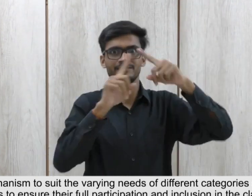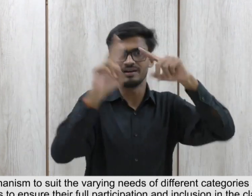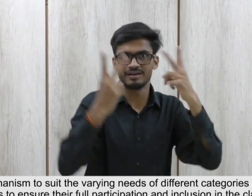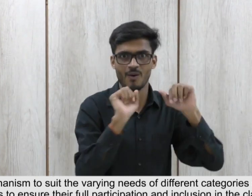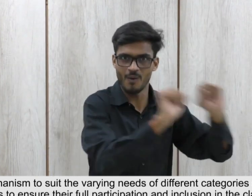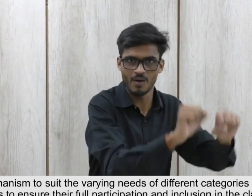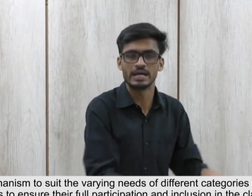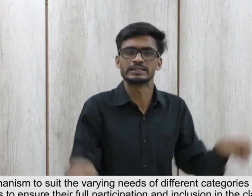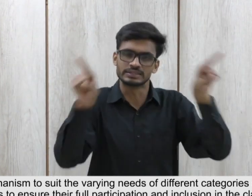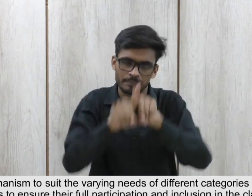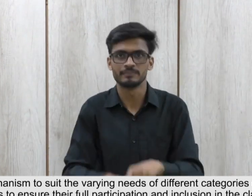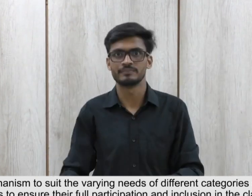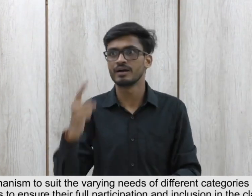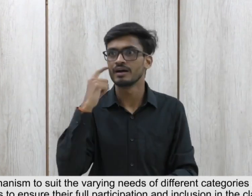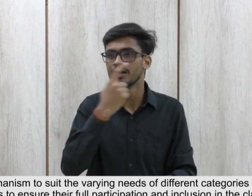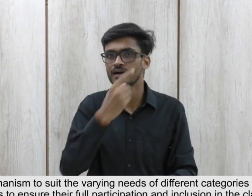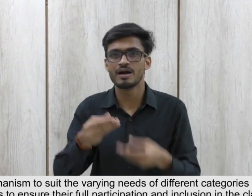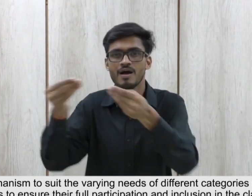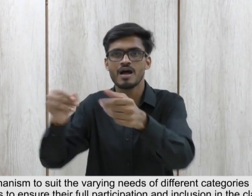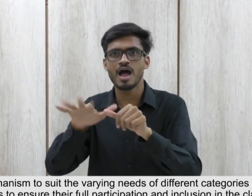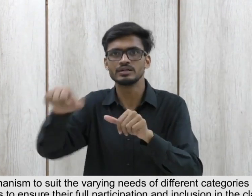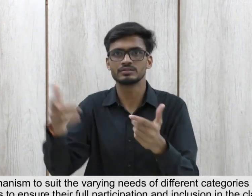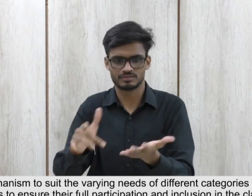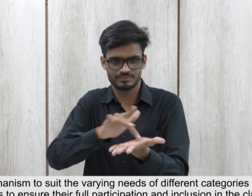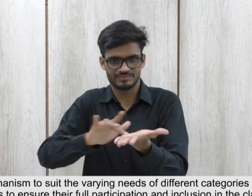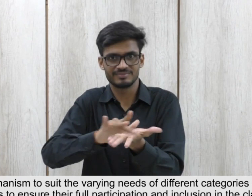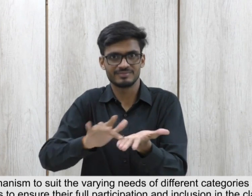and inclusion in the classroom.